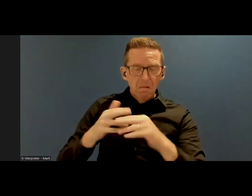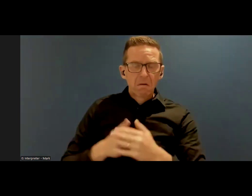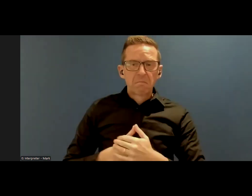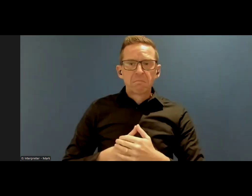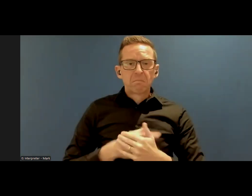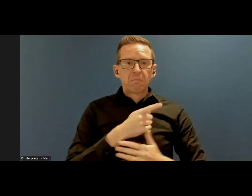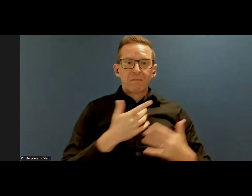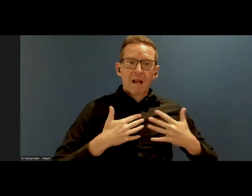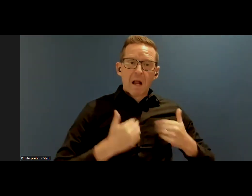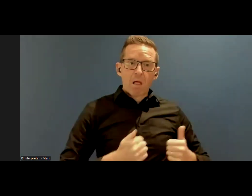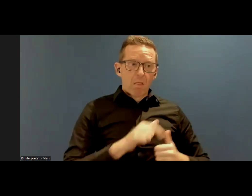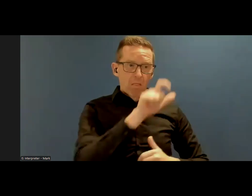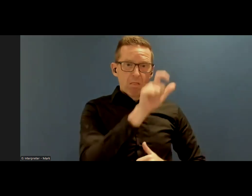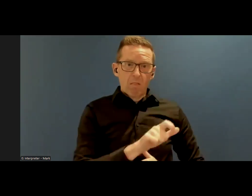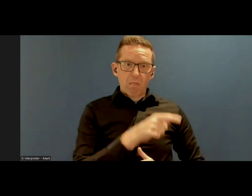providers